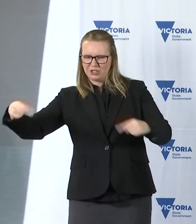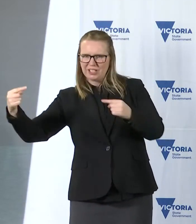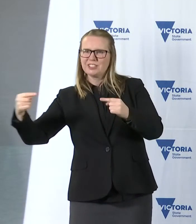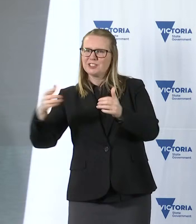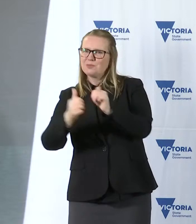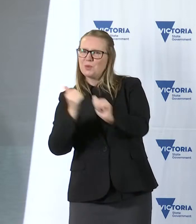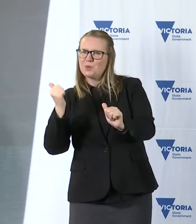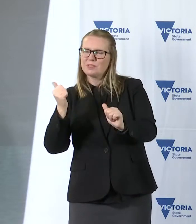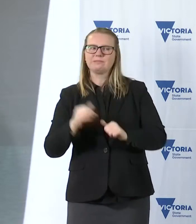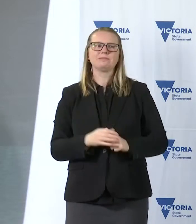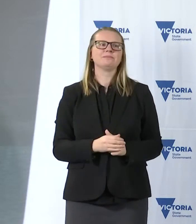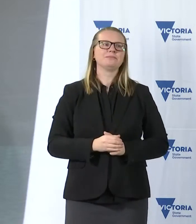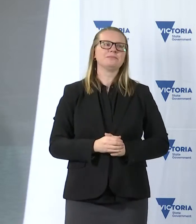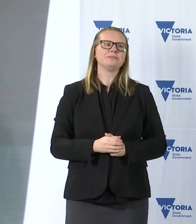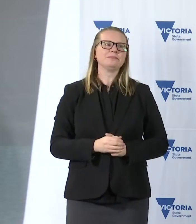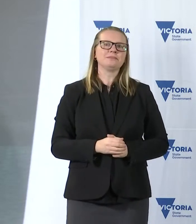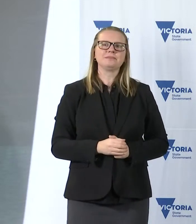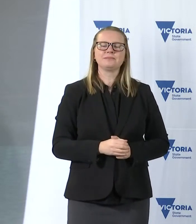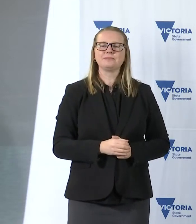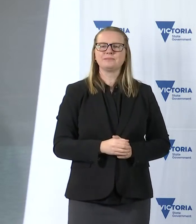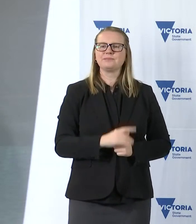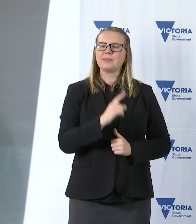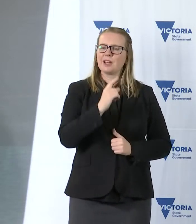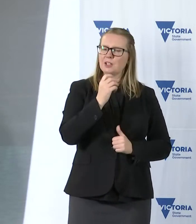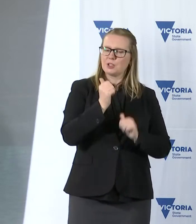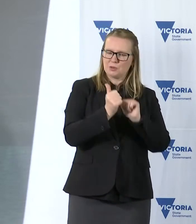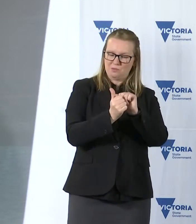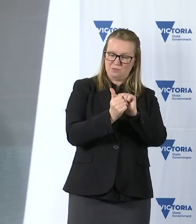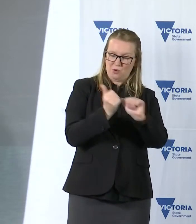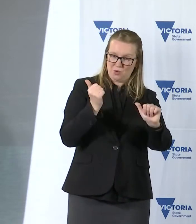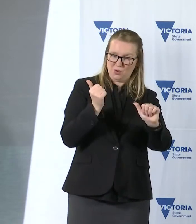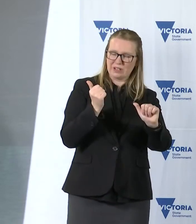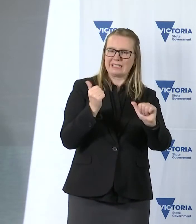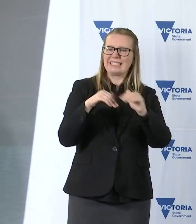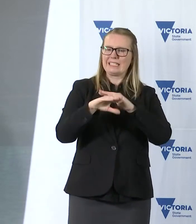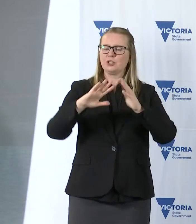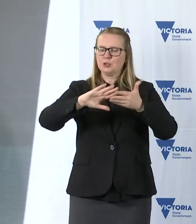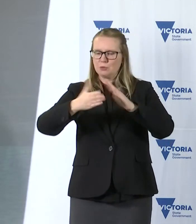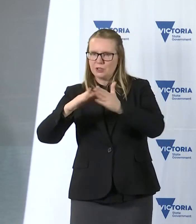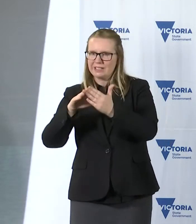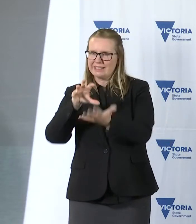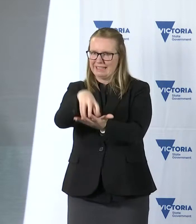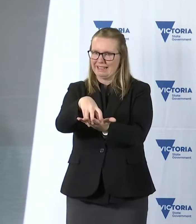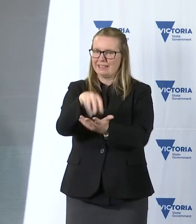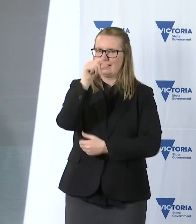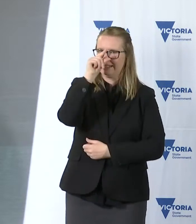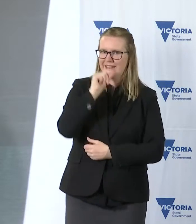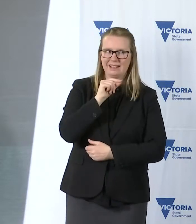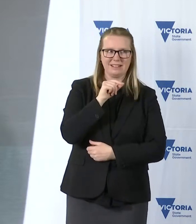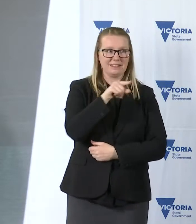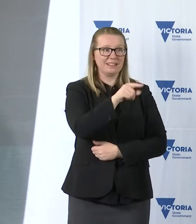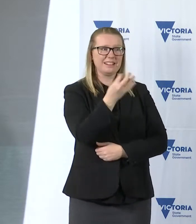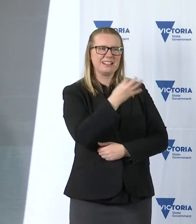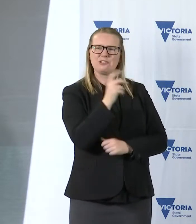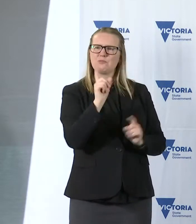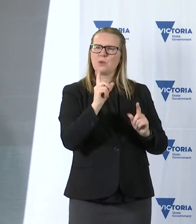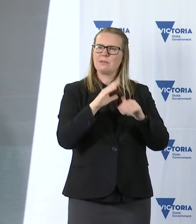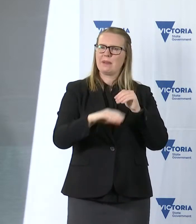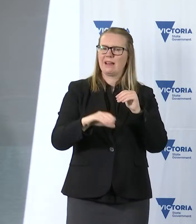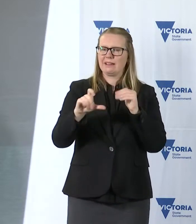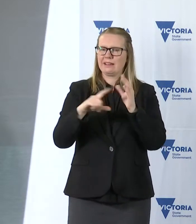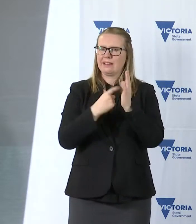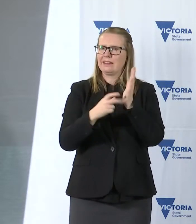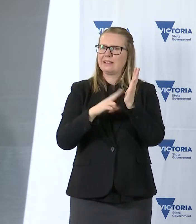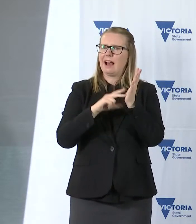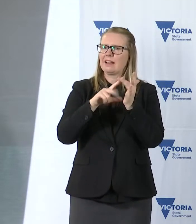occur, but it's got to fall within the community sport settings. Right. So like a carnival or like a major event